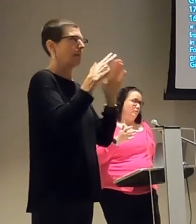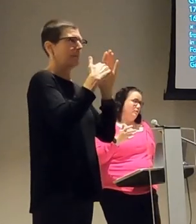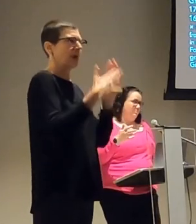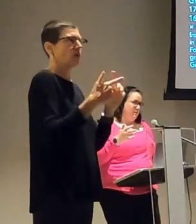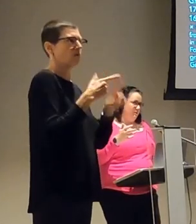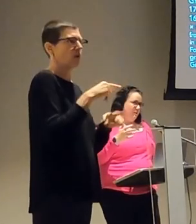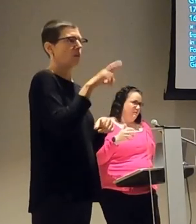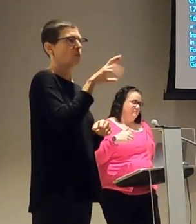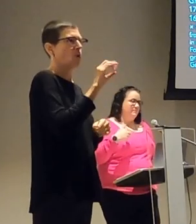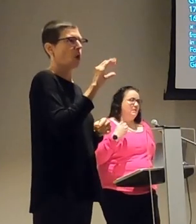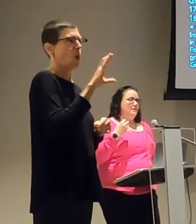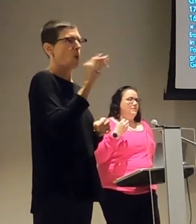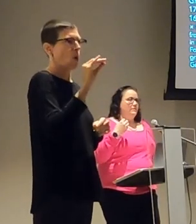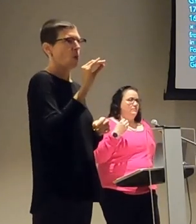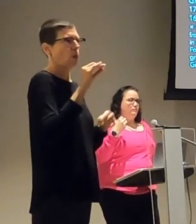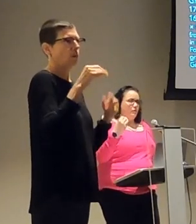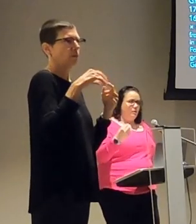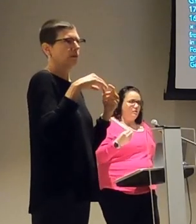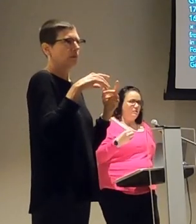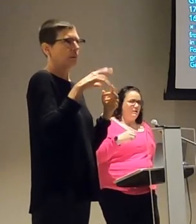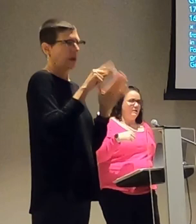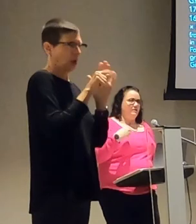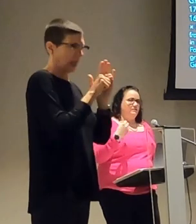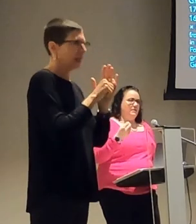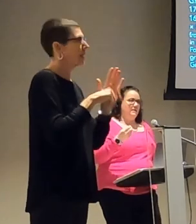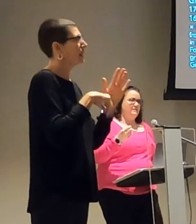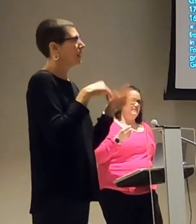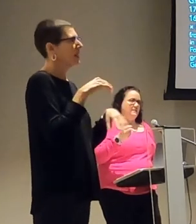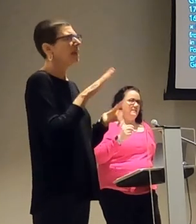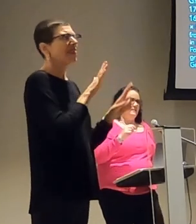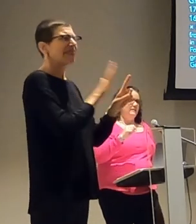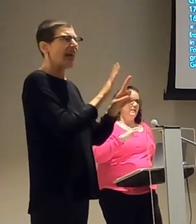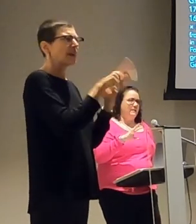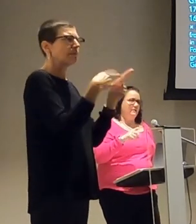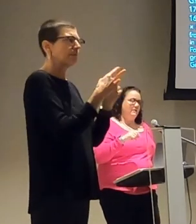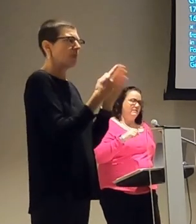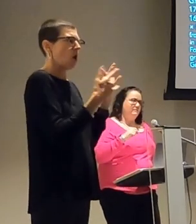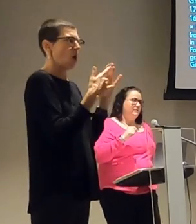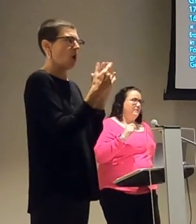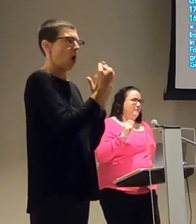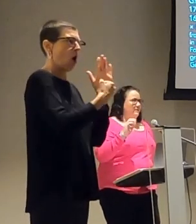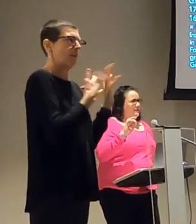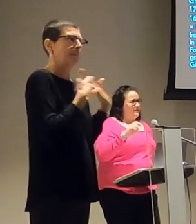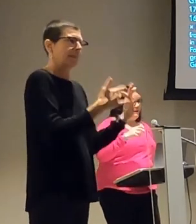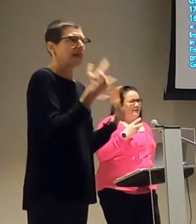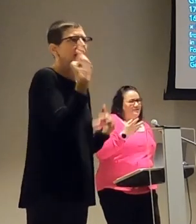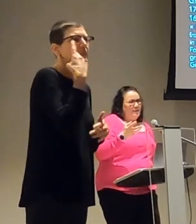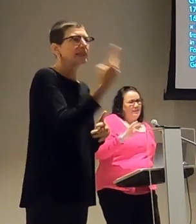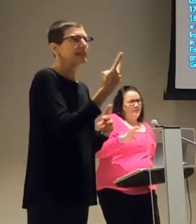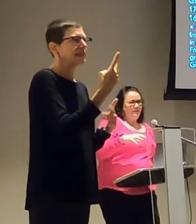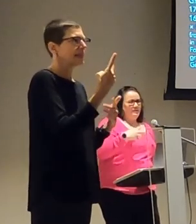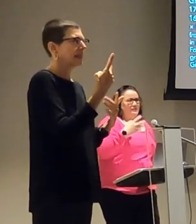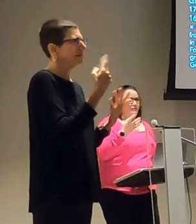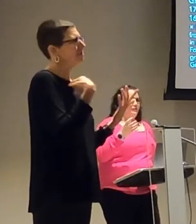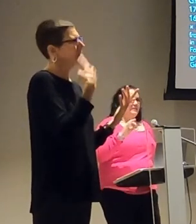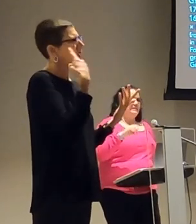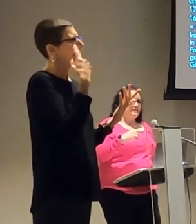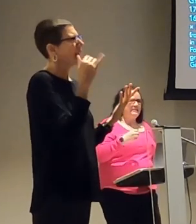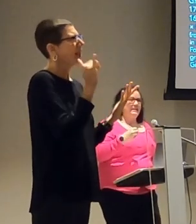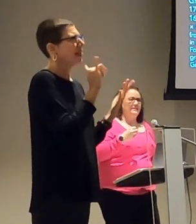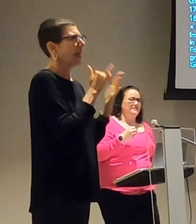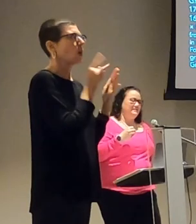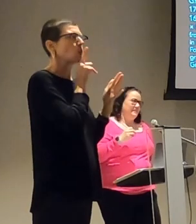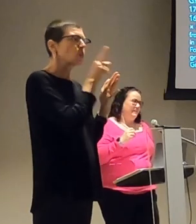the Rococo period. The Rococo art, you tend to see a lot of, I kind of like think of it as